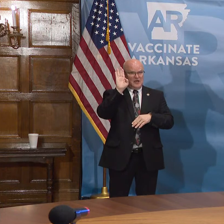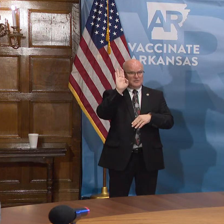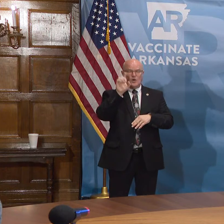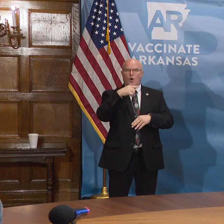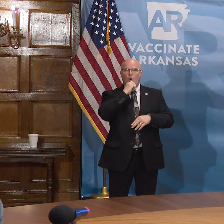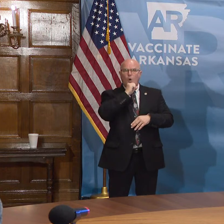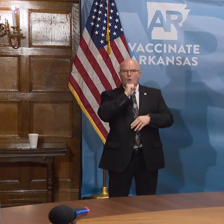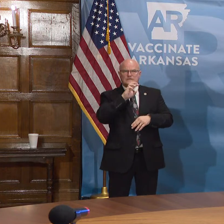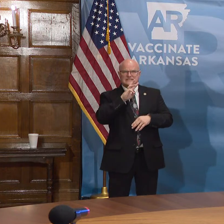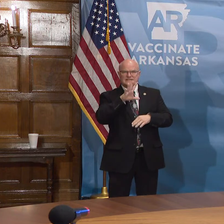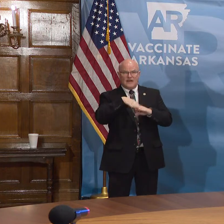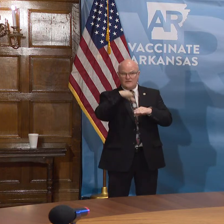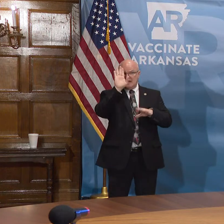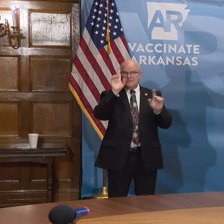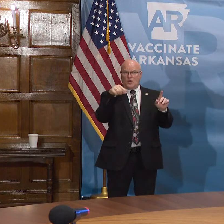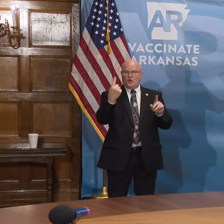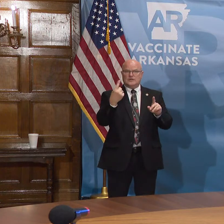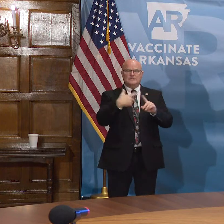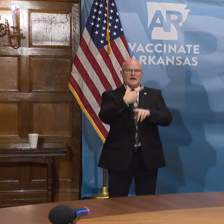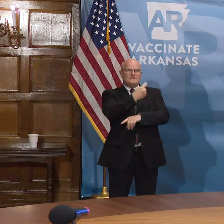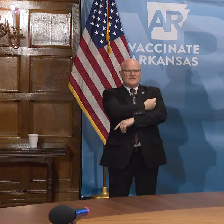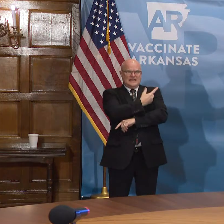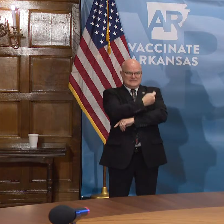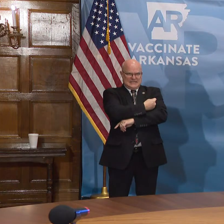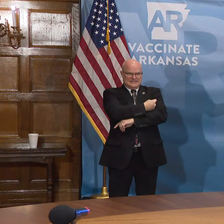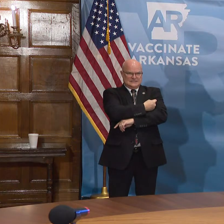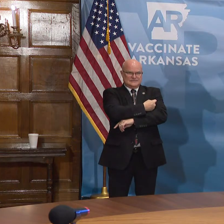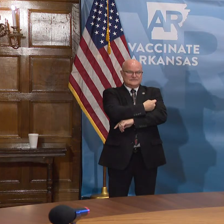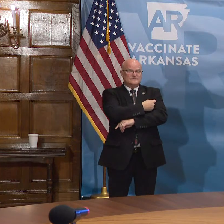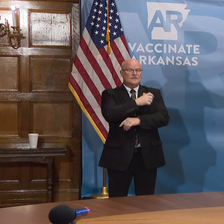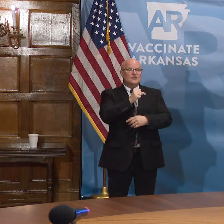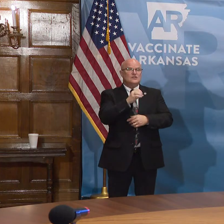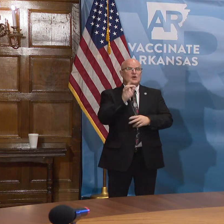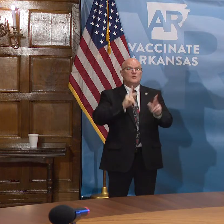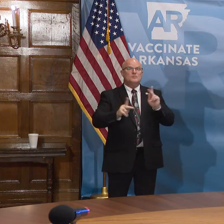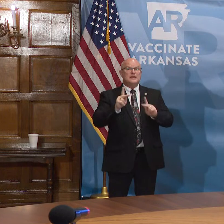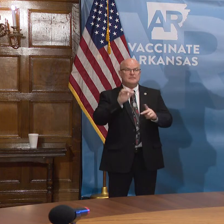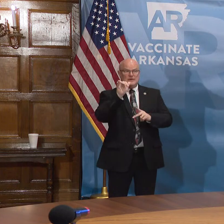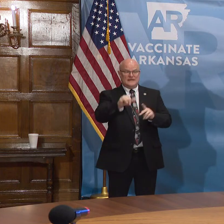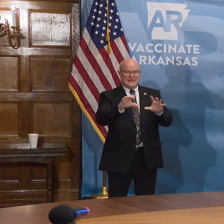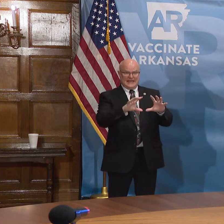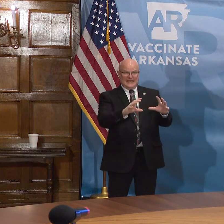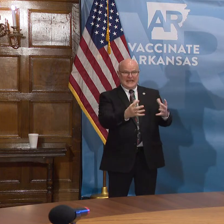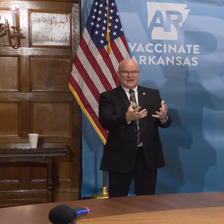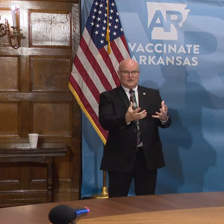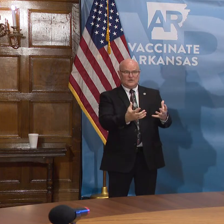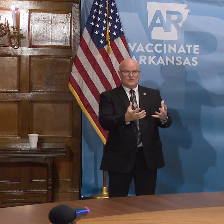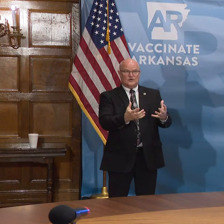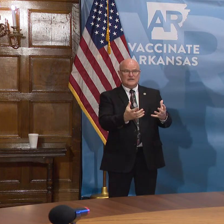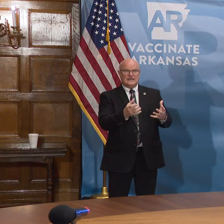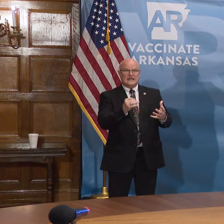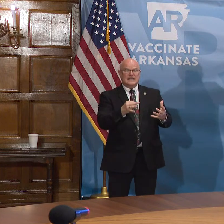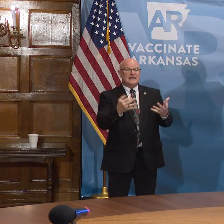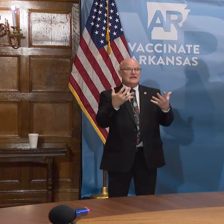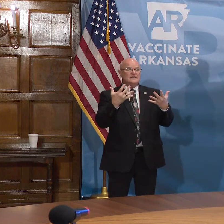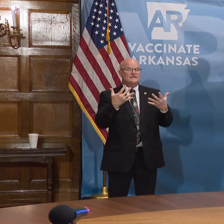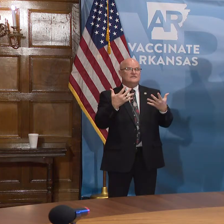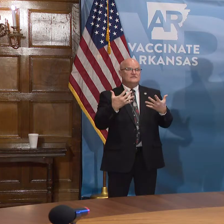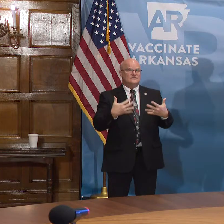only 65 and older by vaccination status. And so those in that category, if you've